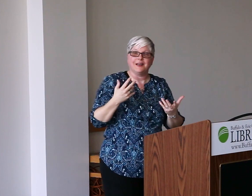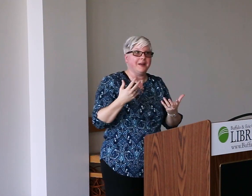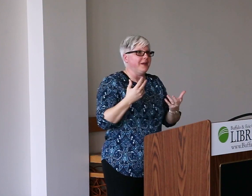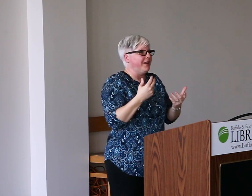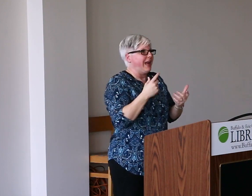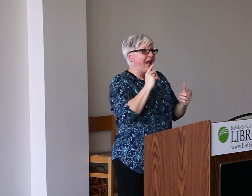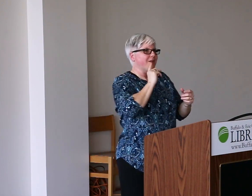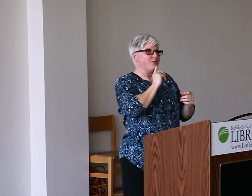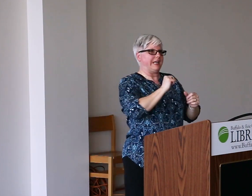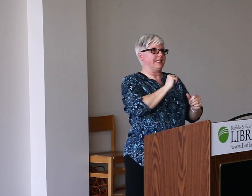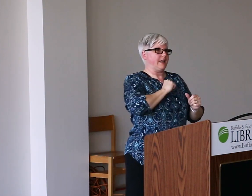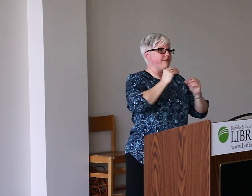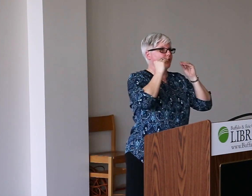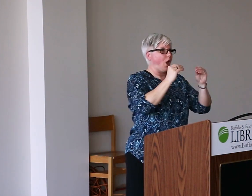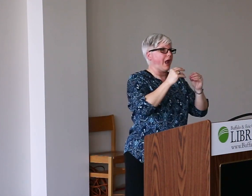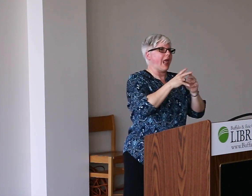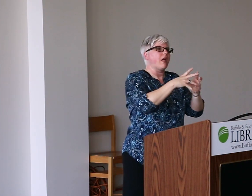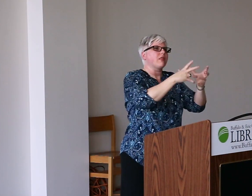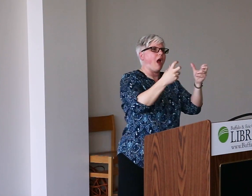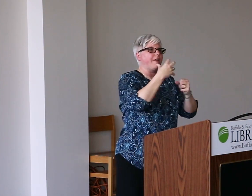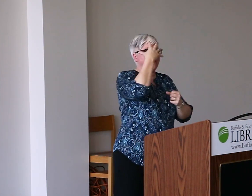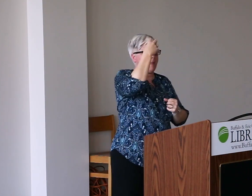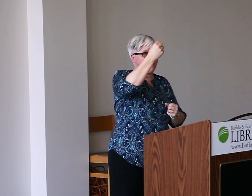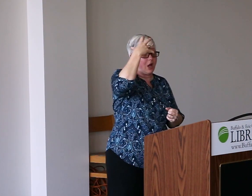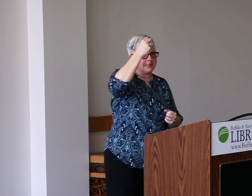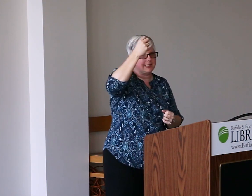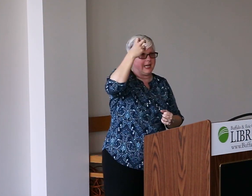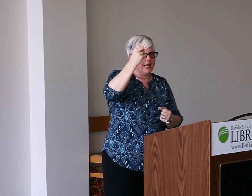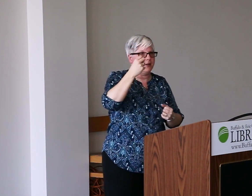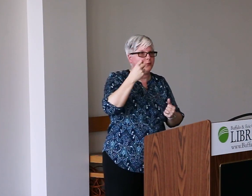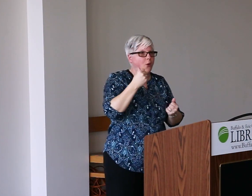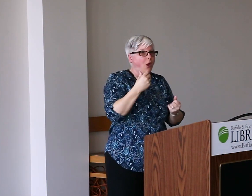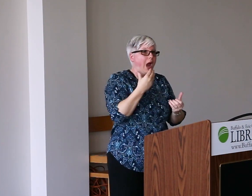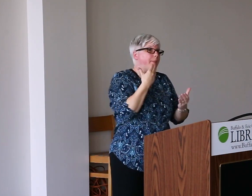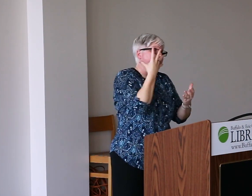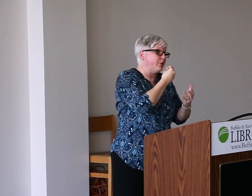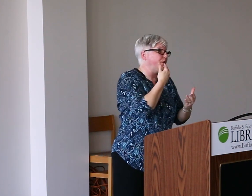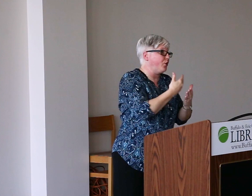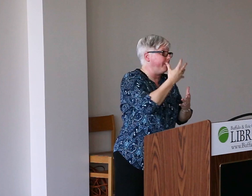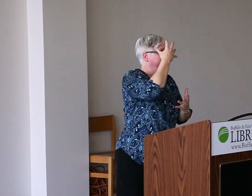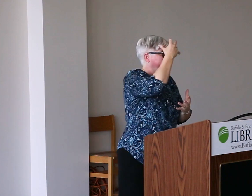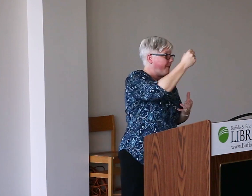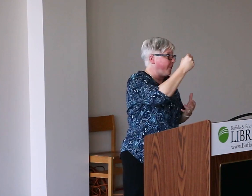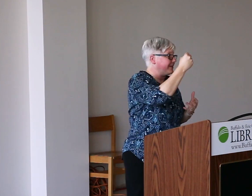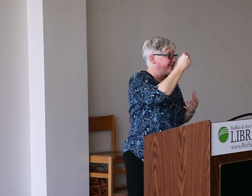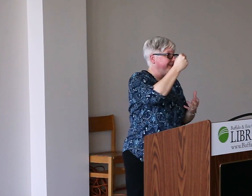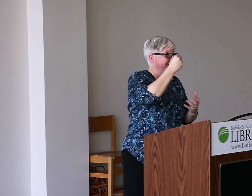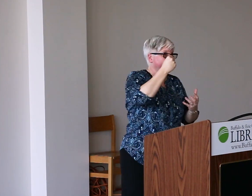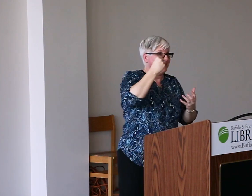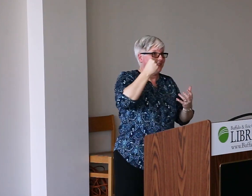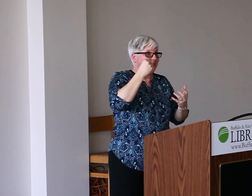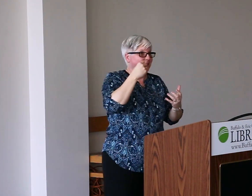looking back at that, I was self-taught, and it was a lot of memorization. I'm pretty good at memorizing